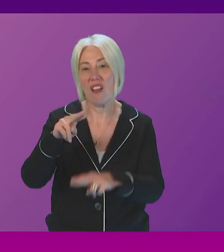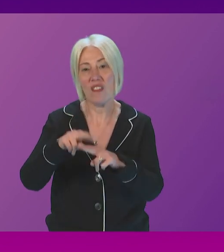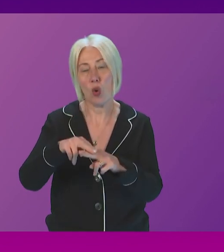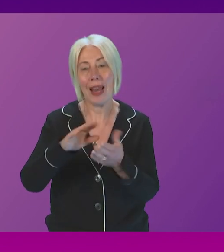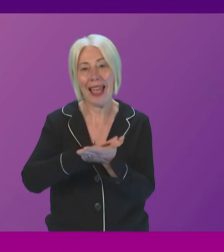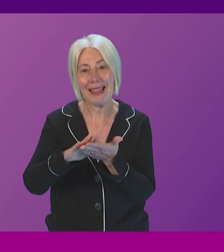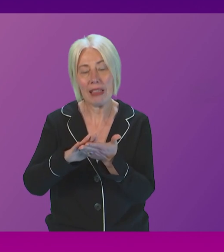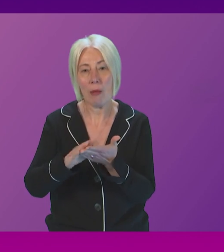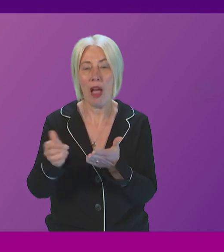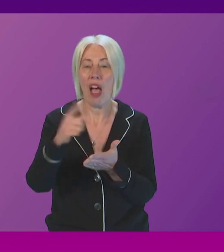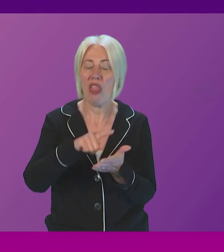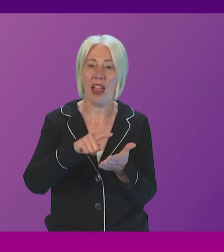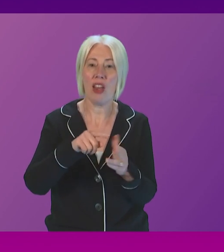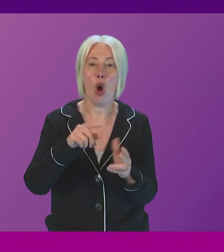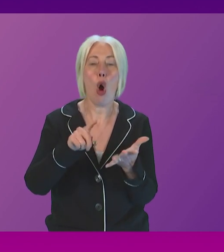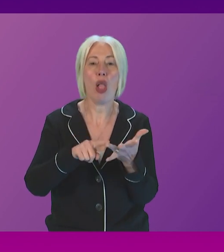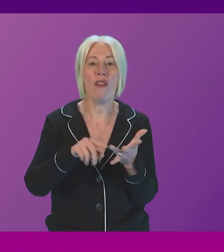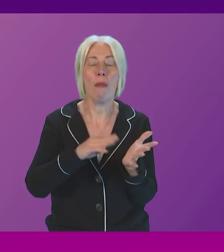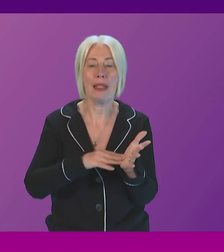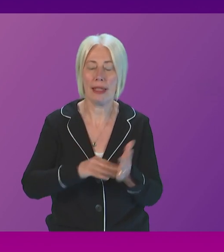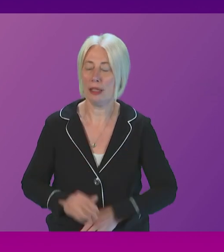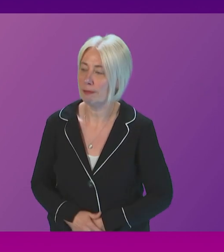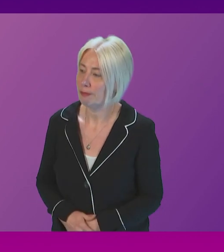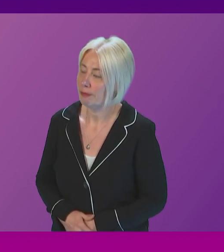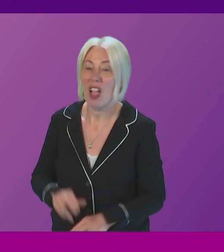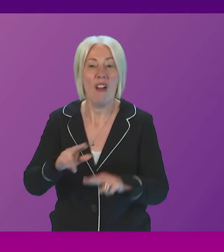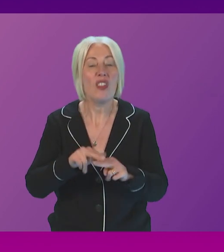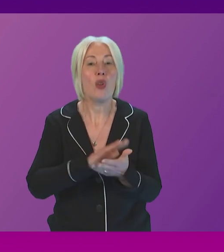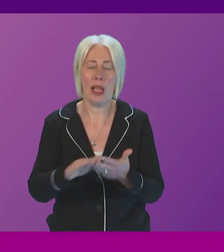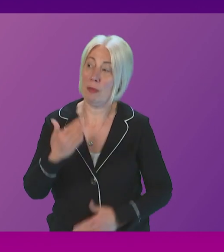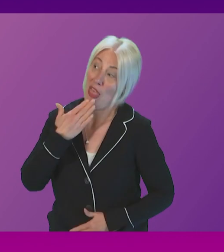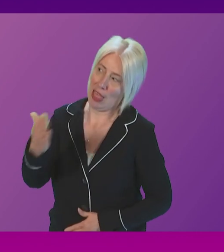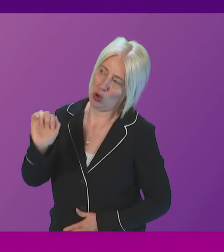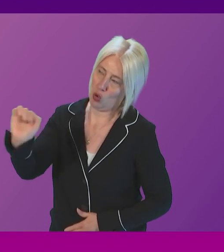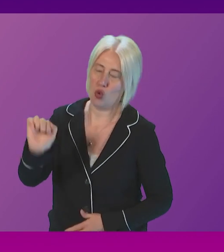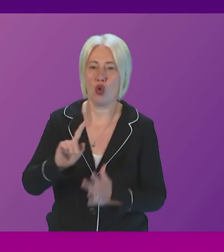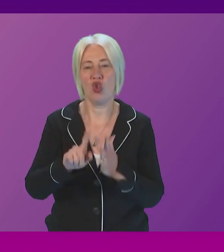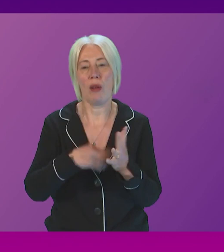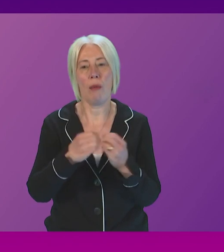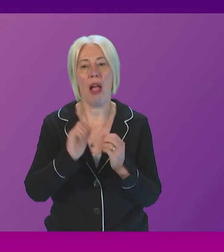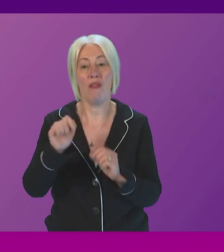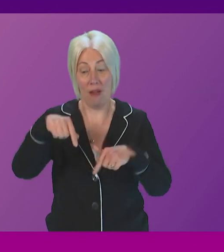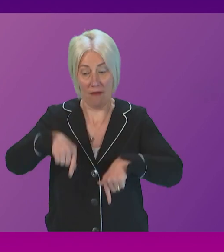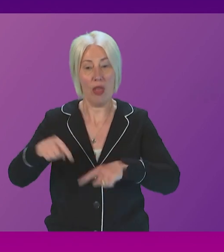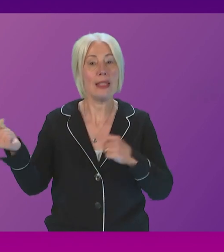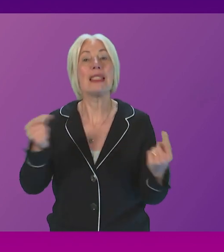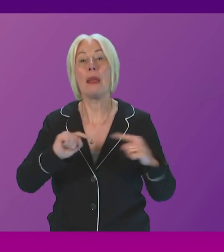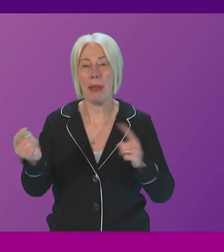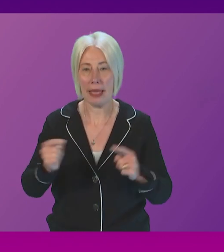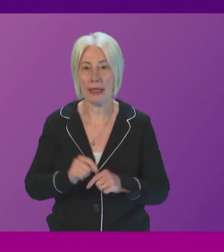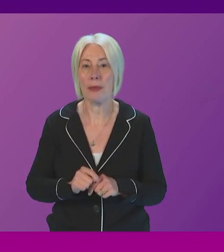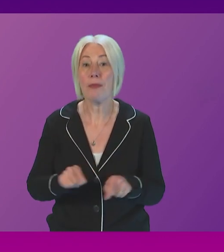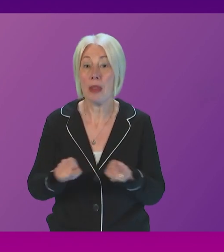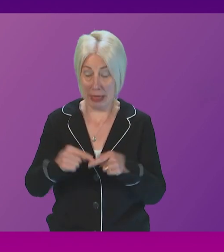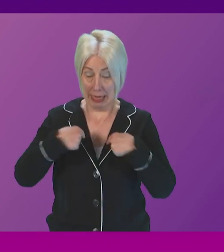followed by Oliver Mundell. Ms Hislop. Thank you, President officer, and I thank Jeremy Balfour for securing this debate. I am also